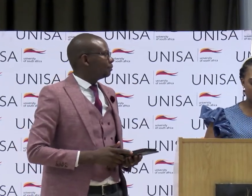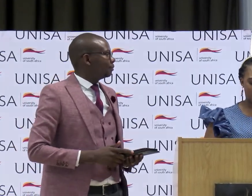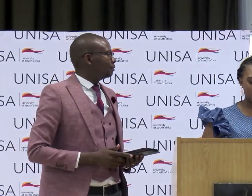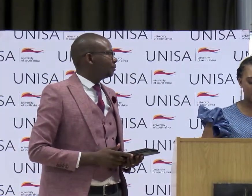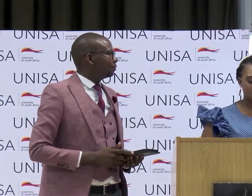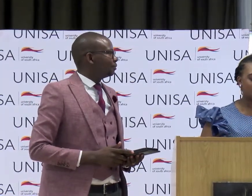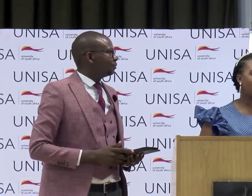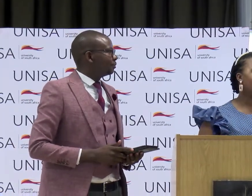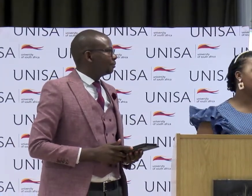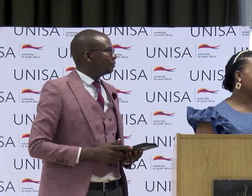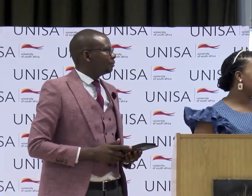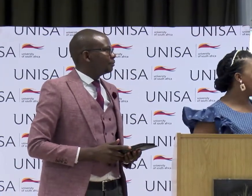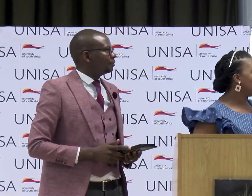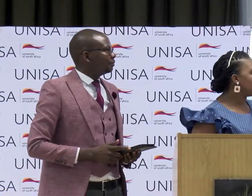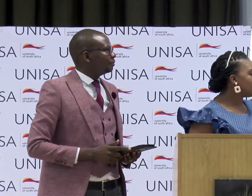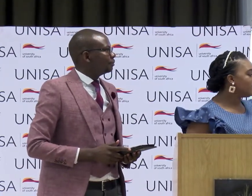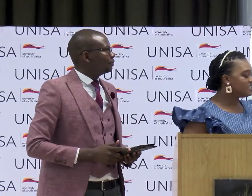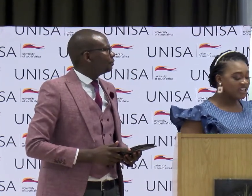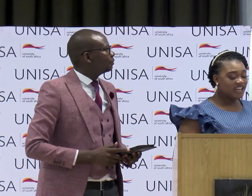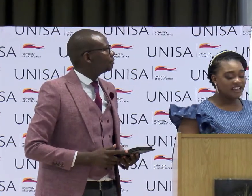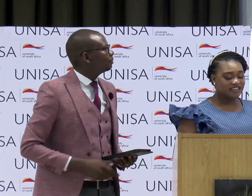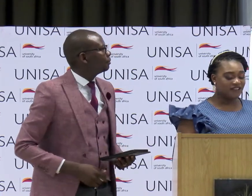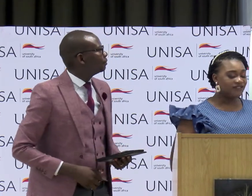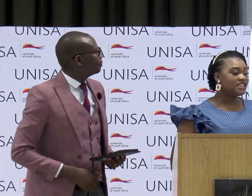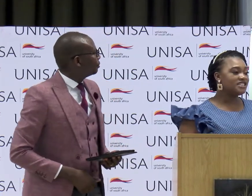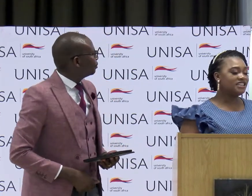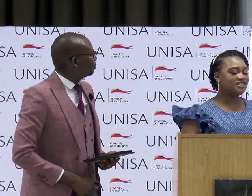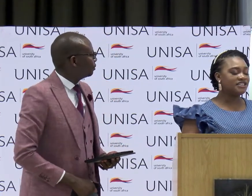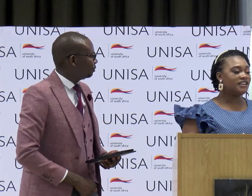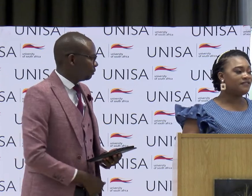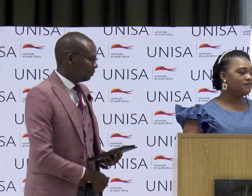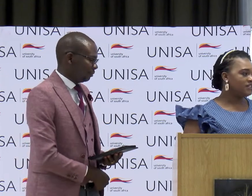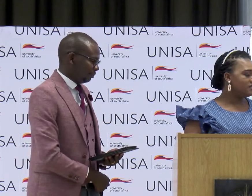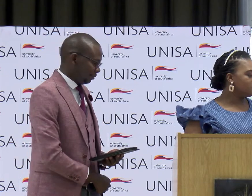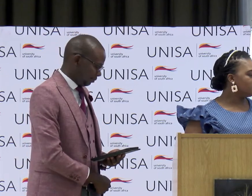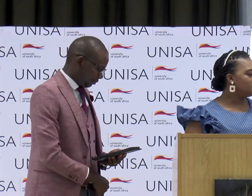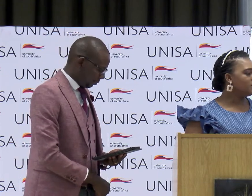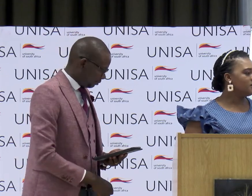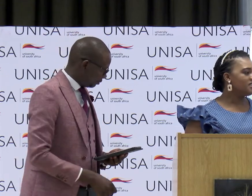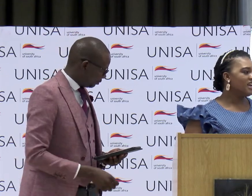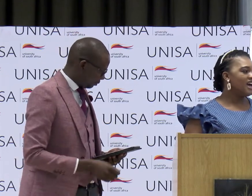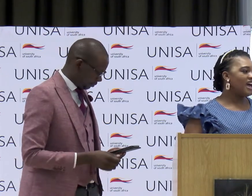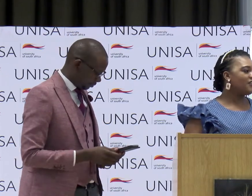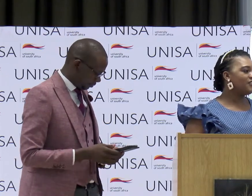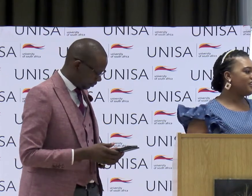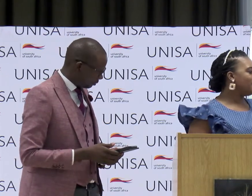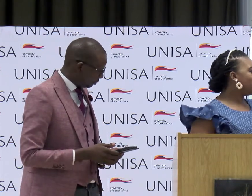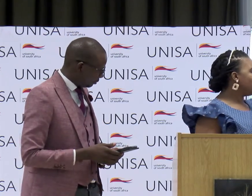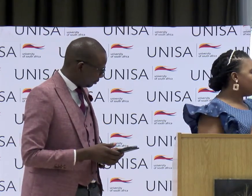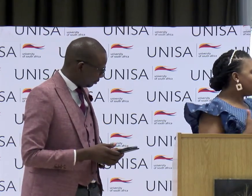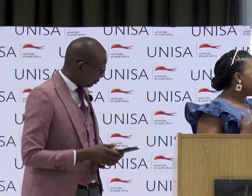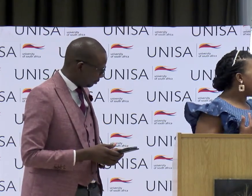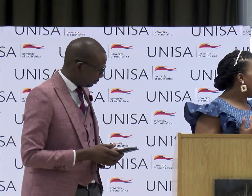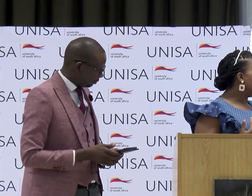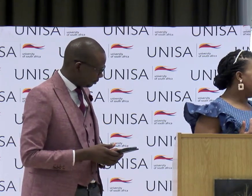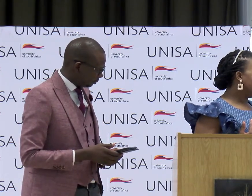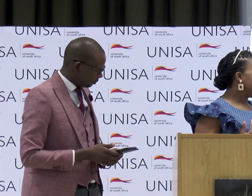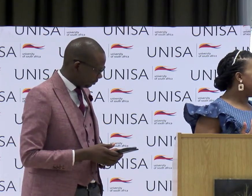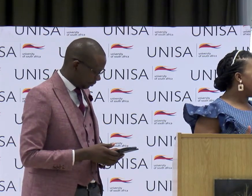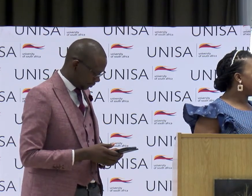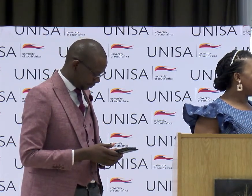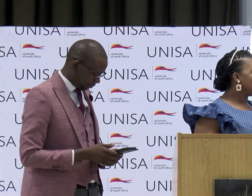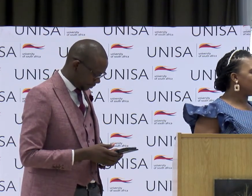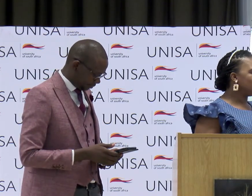understand, in fact, I understood when you said deafness is invisible, because I couldn't even